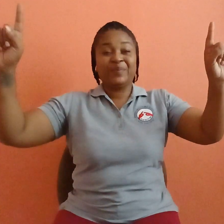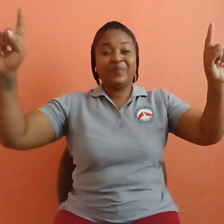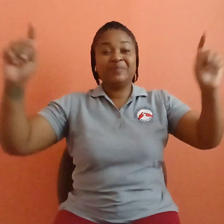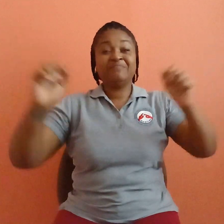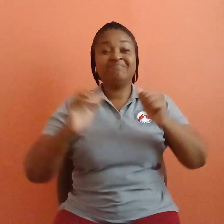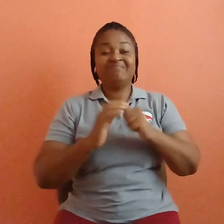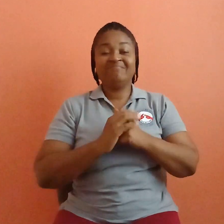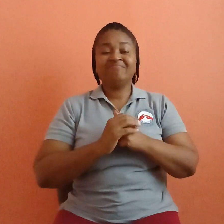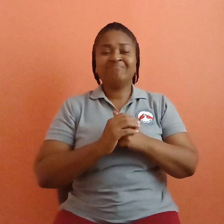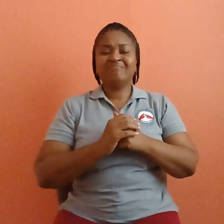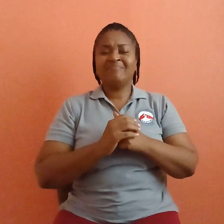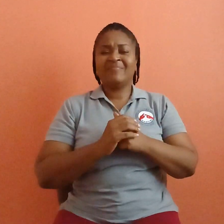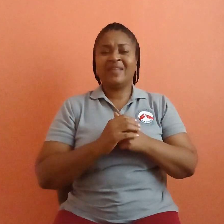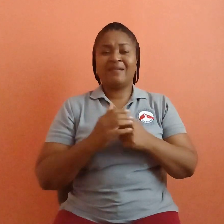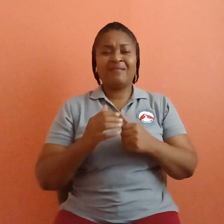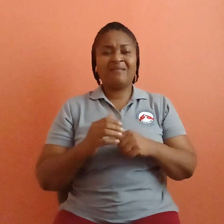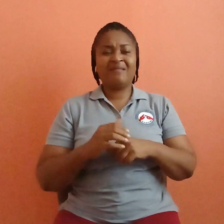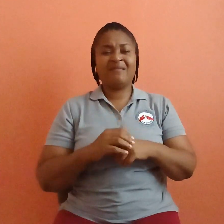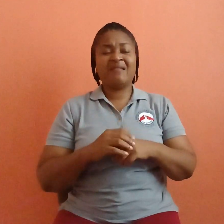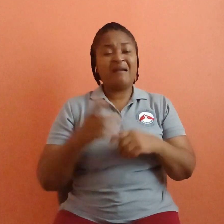Let them never doubt their value.